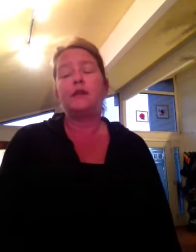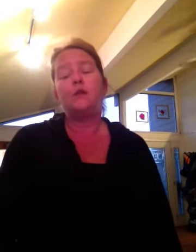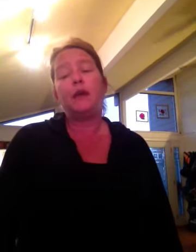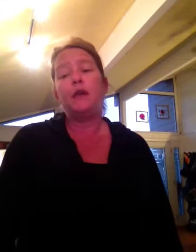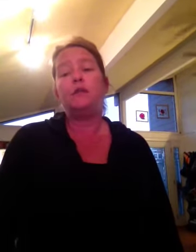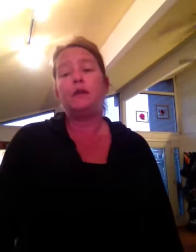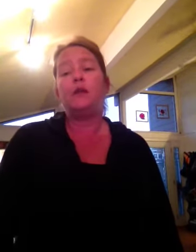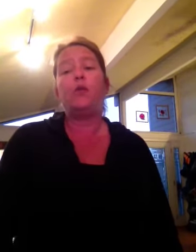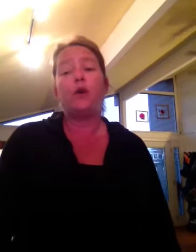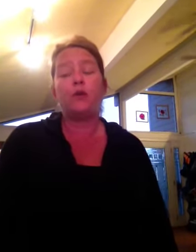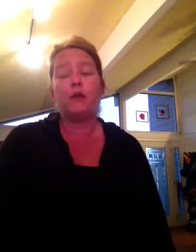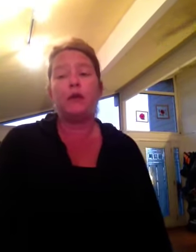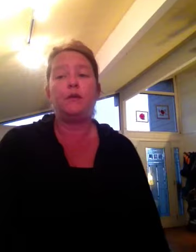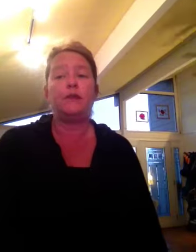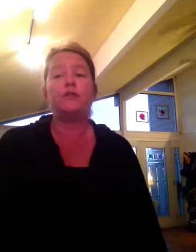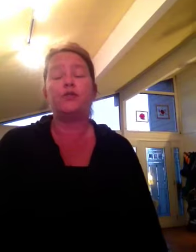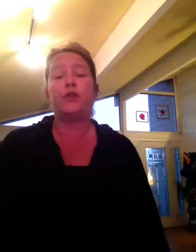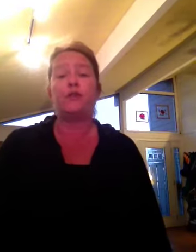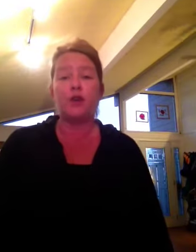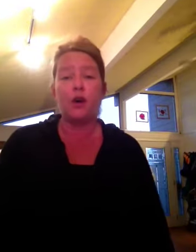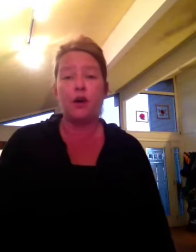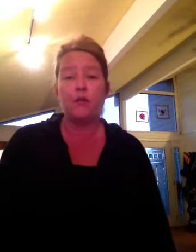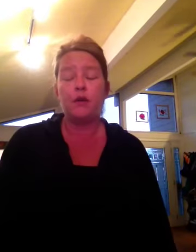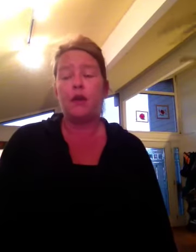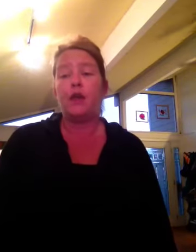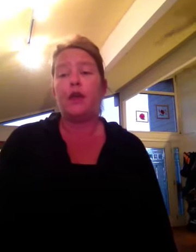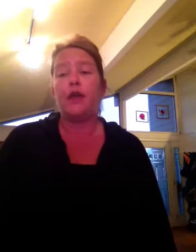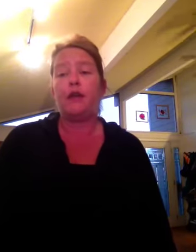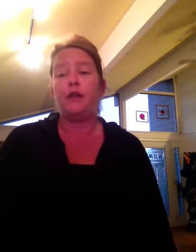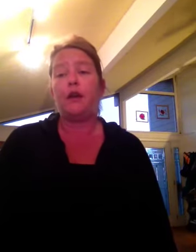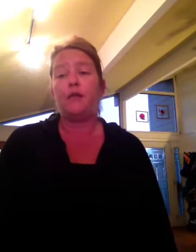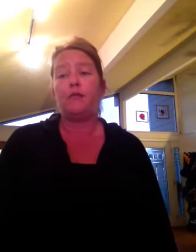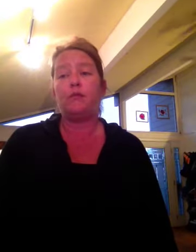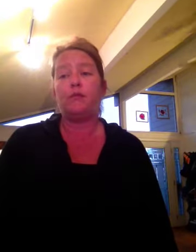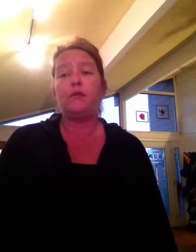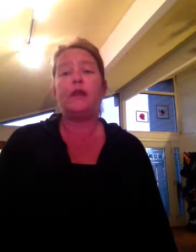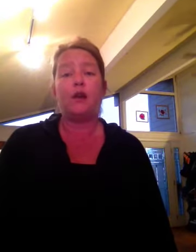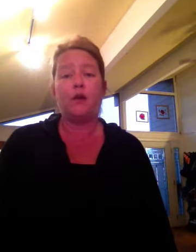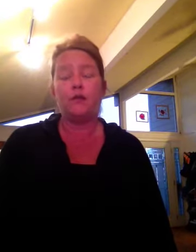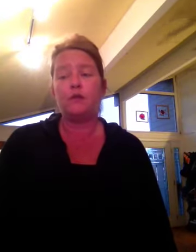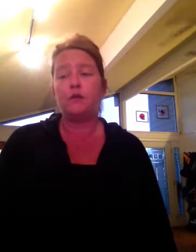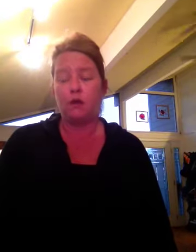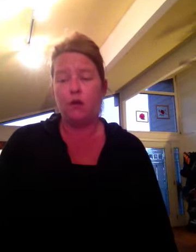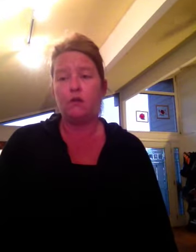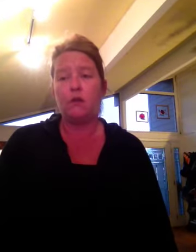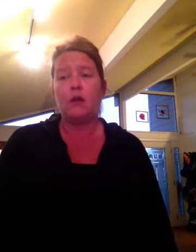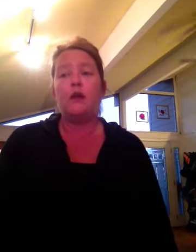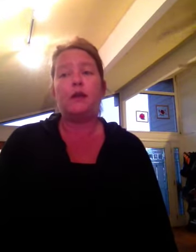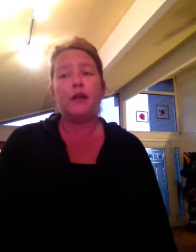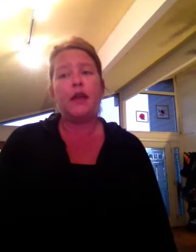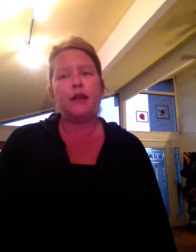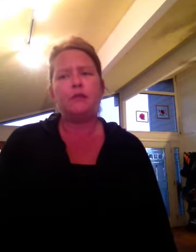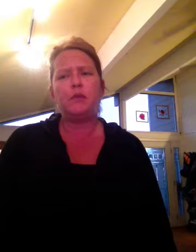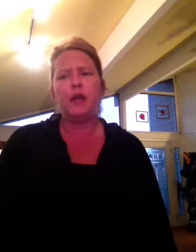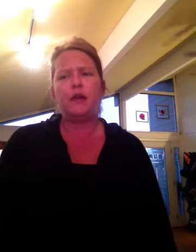Yes, well, my husband did work, but he was injured on the job and was laid off as a result. And he has applied